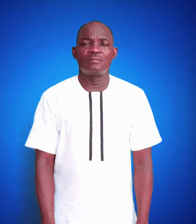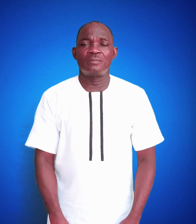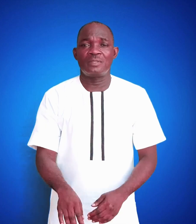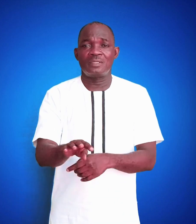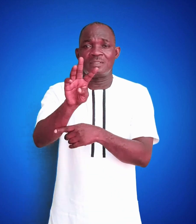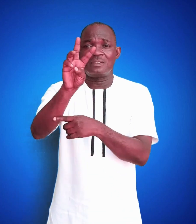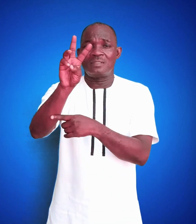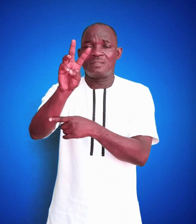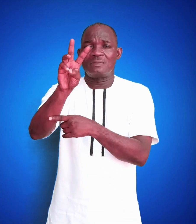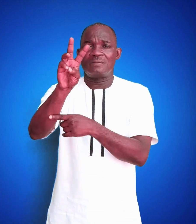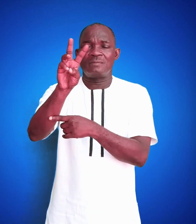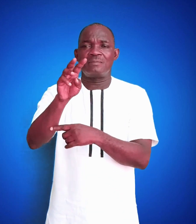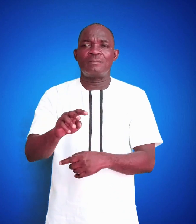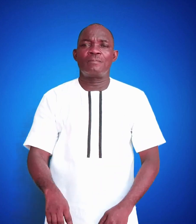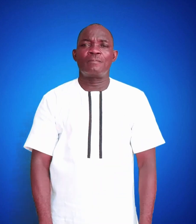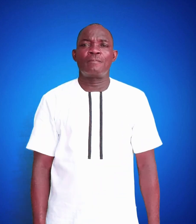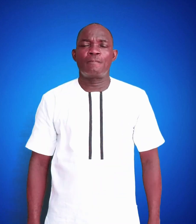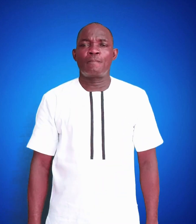6.